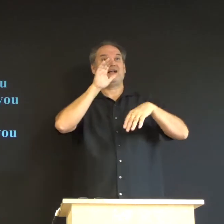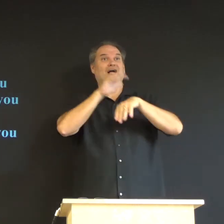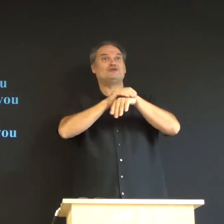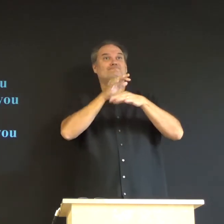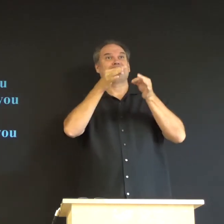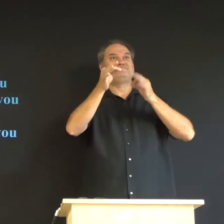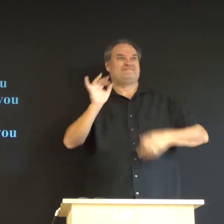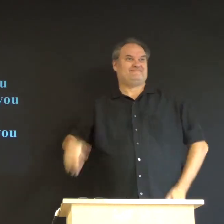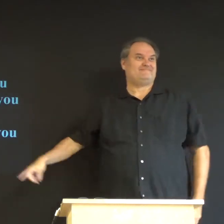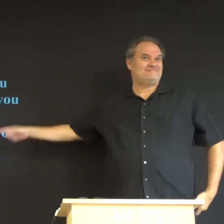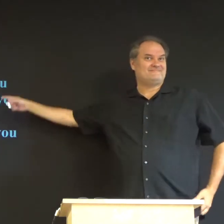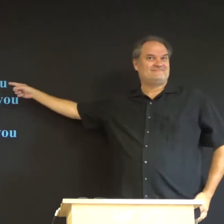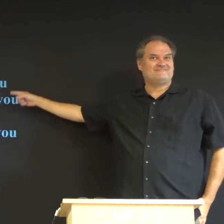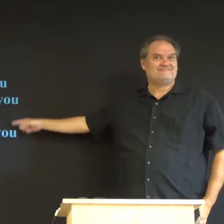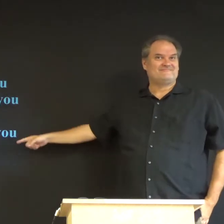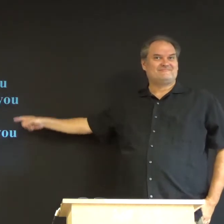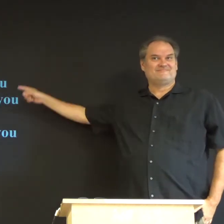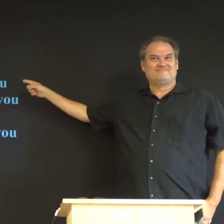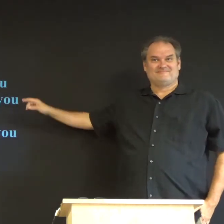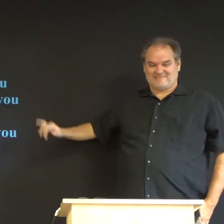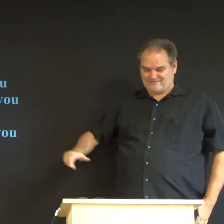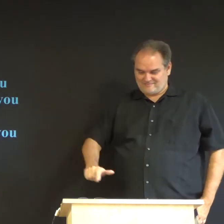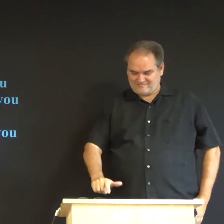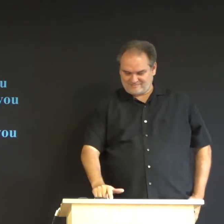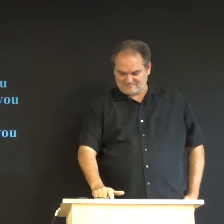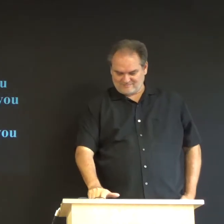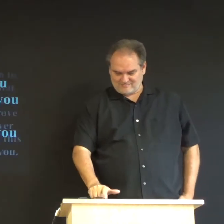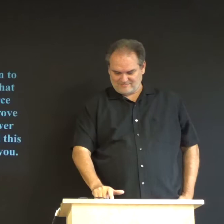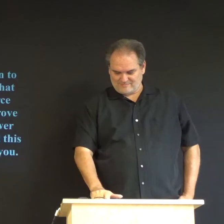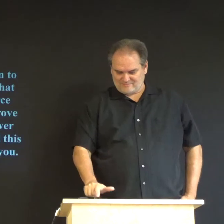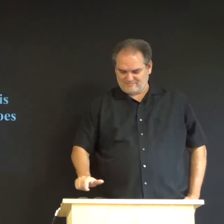To make it simple in English, this is it.